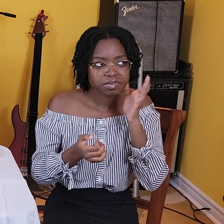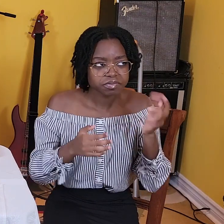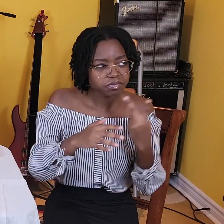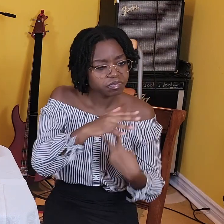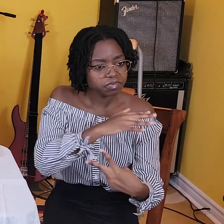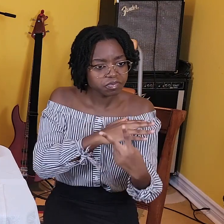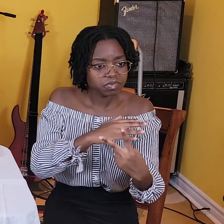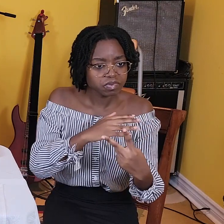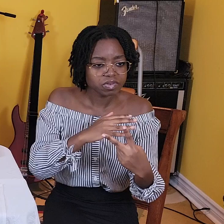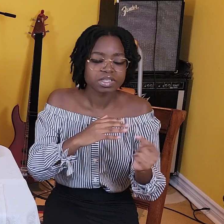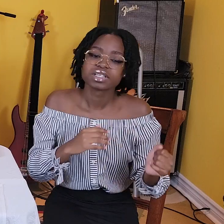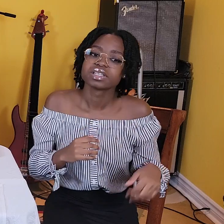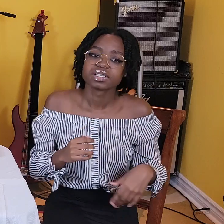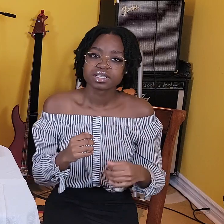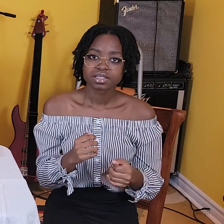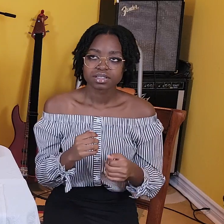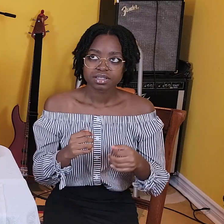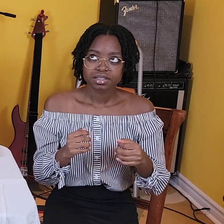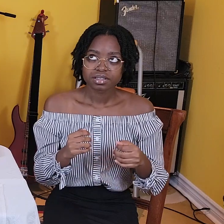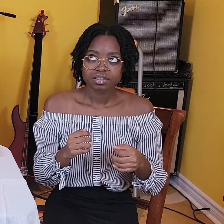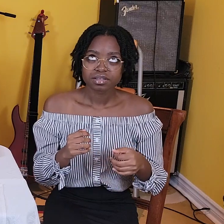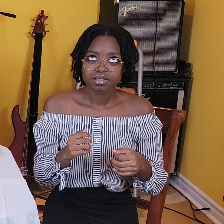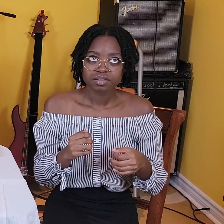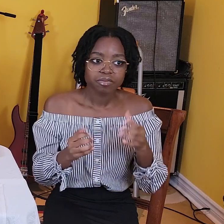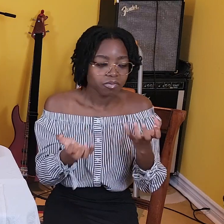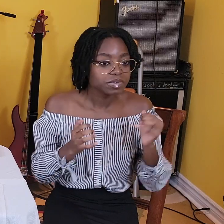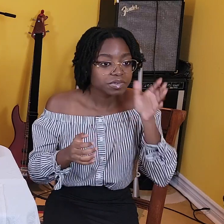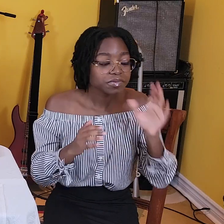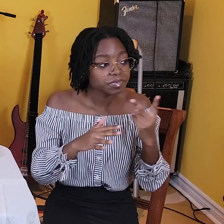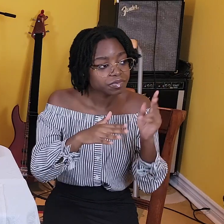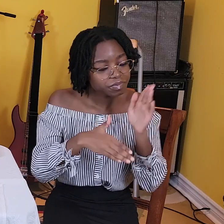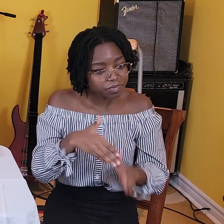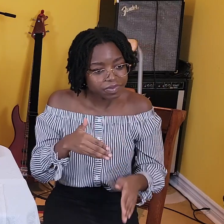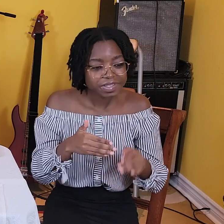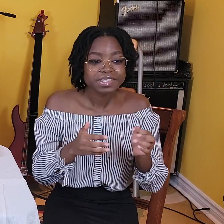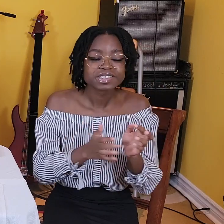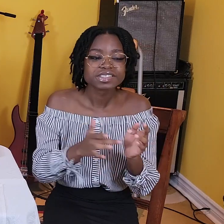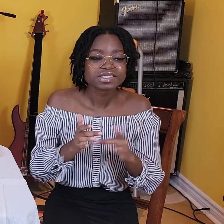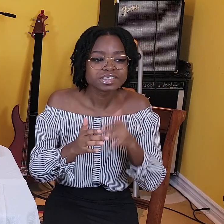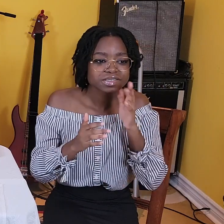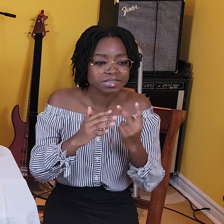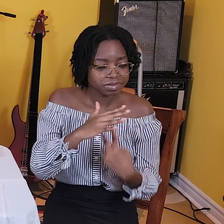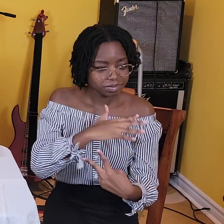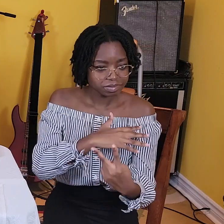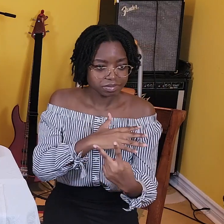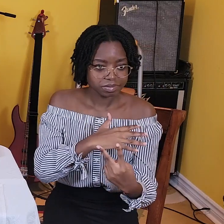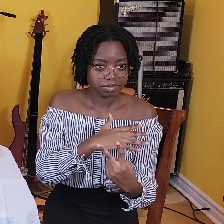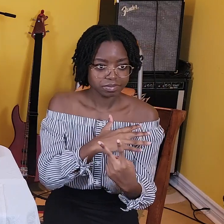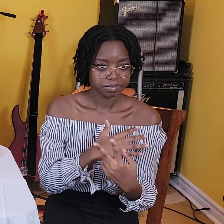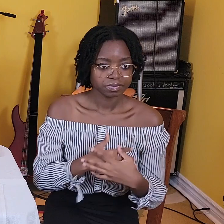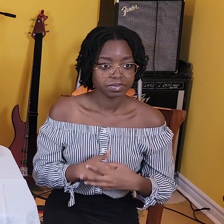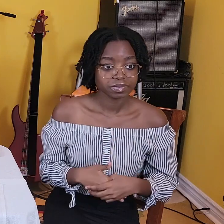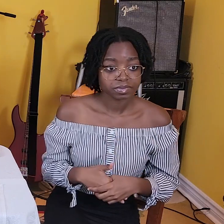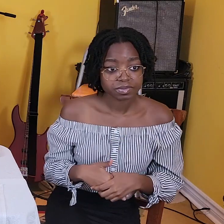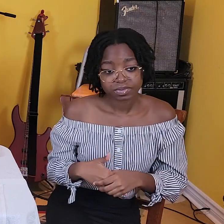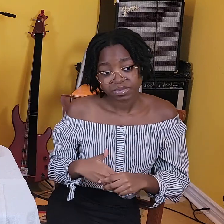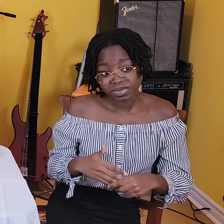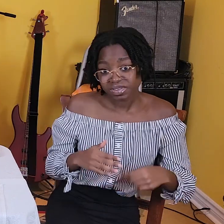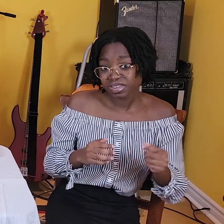the praetorium again, called Jesus, and said to him, Are you the king of the Jews?